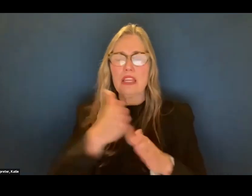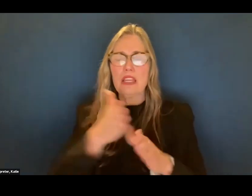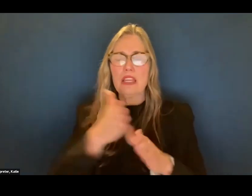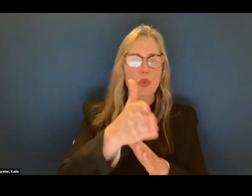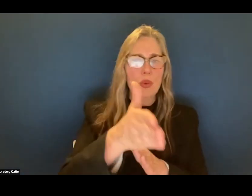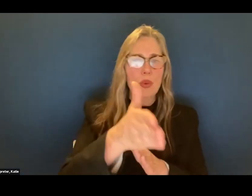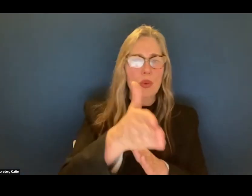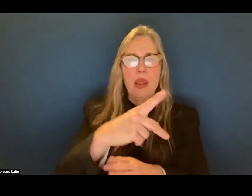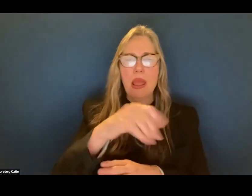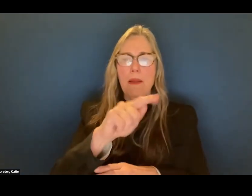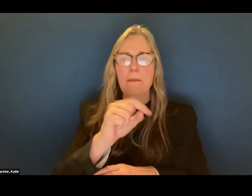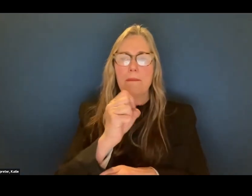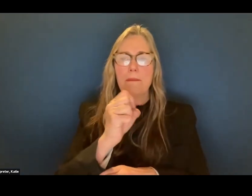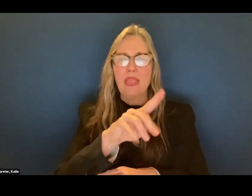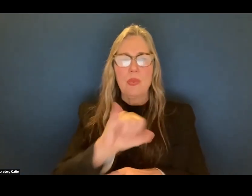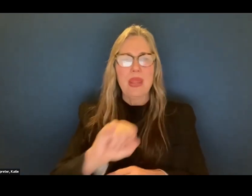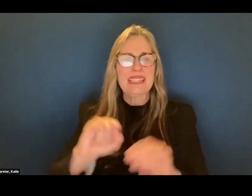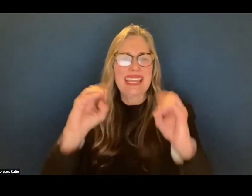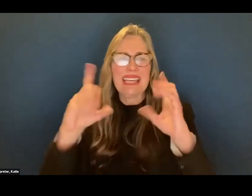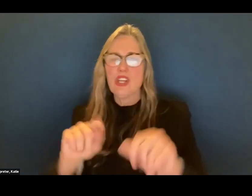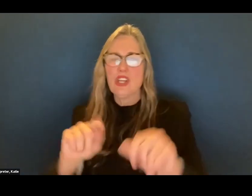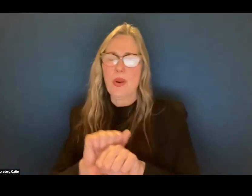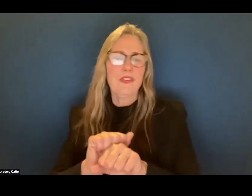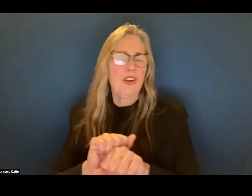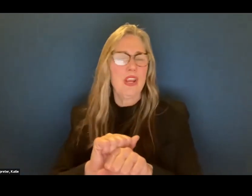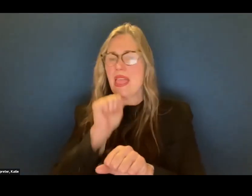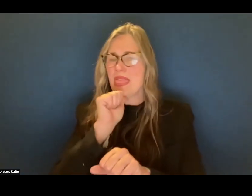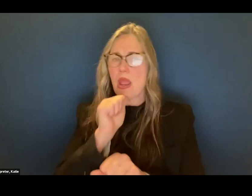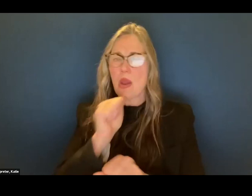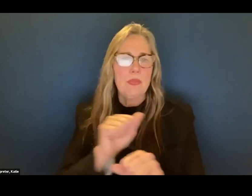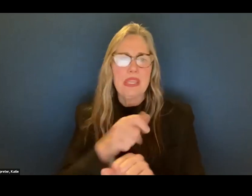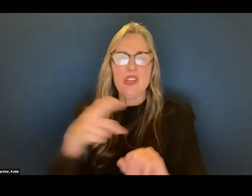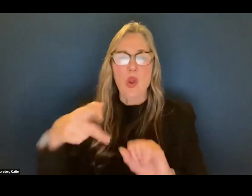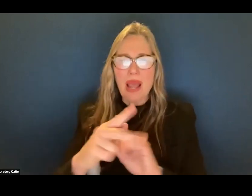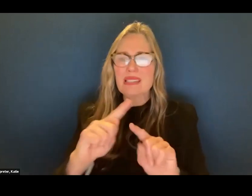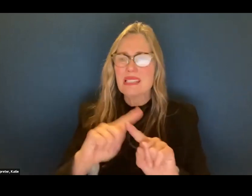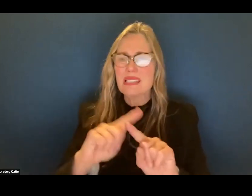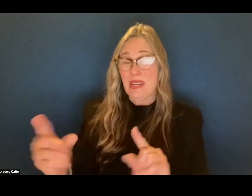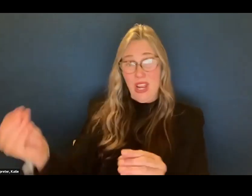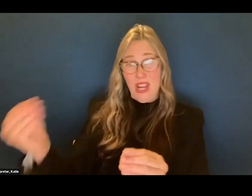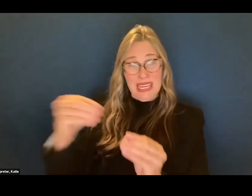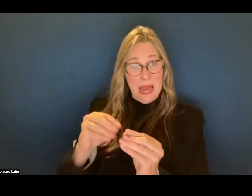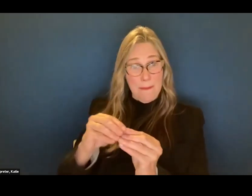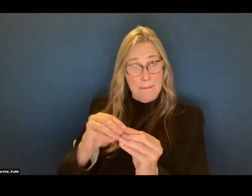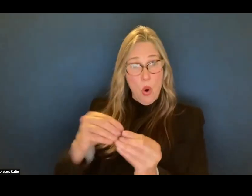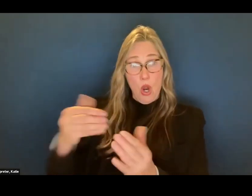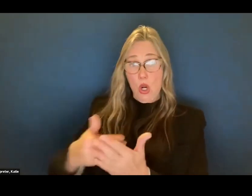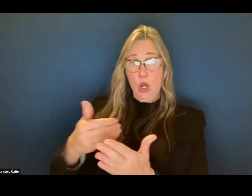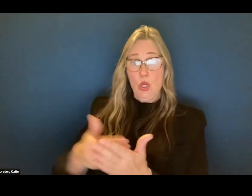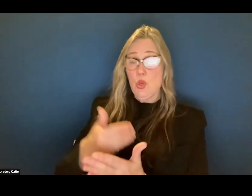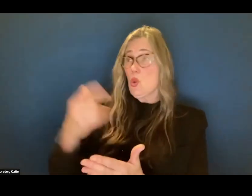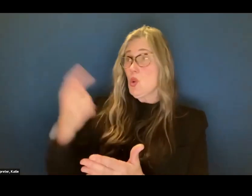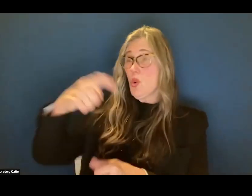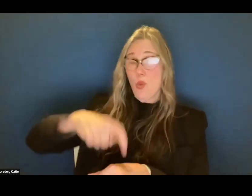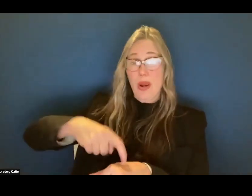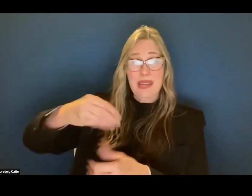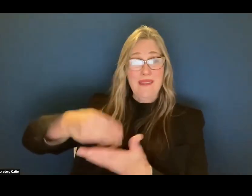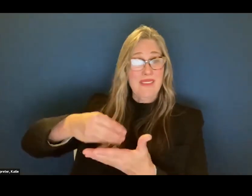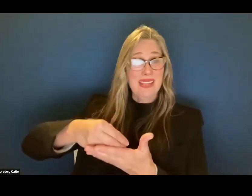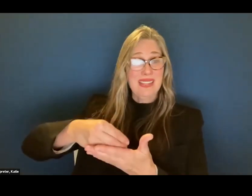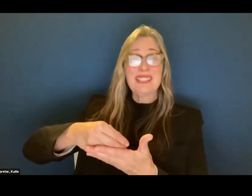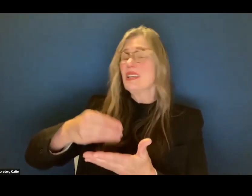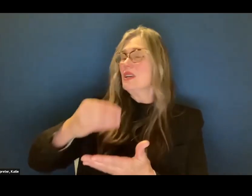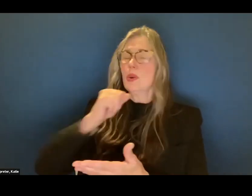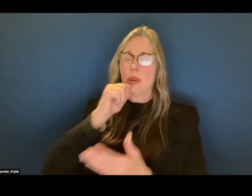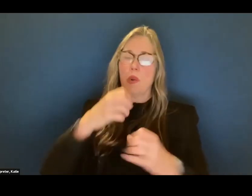we won't get any new one-time funds. And as I said, there might be a cut to the arts, music, and instructional block